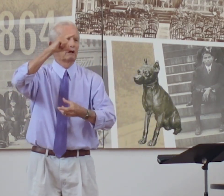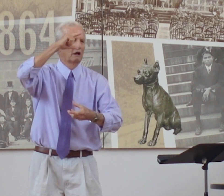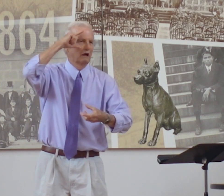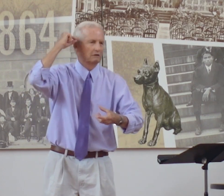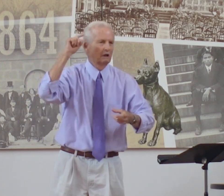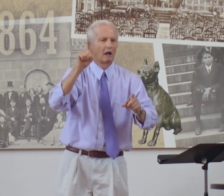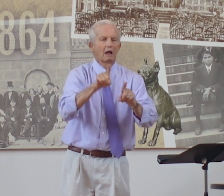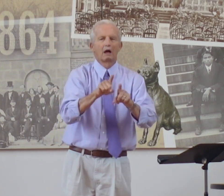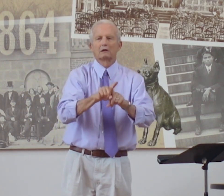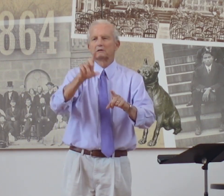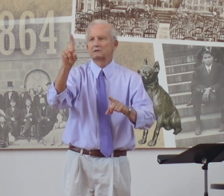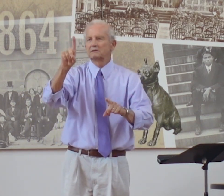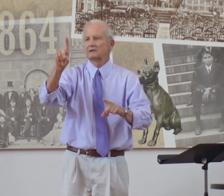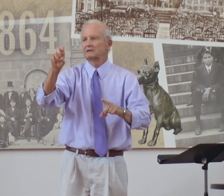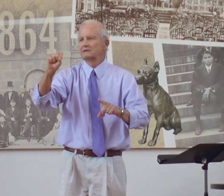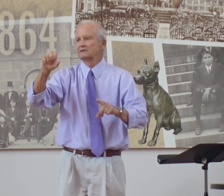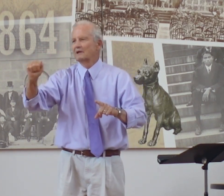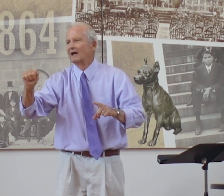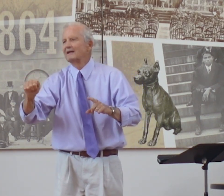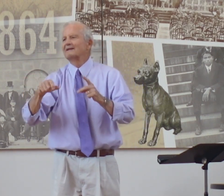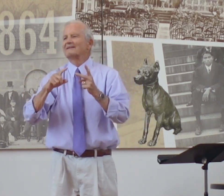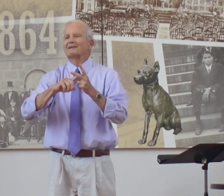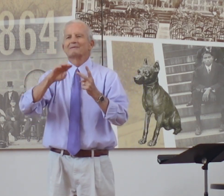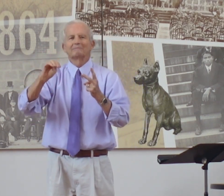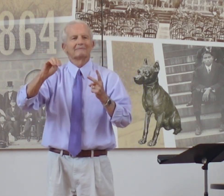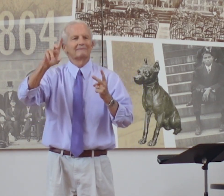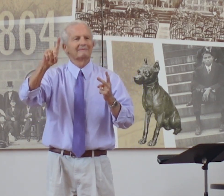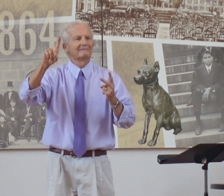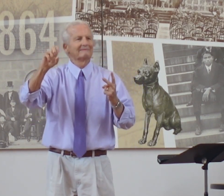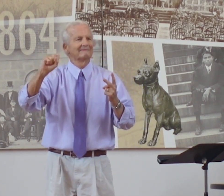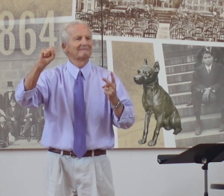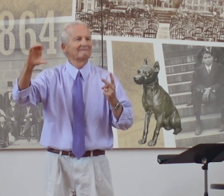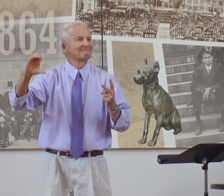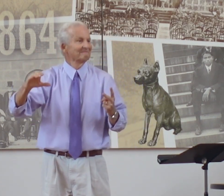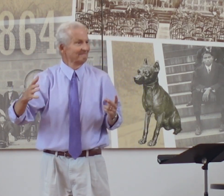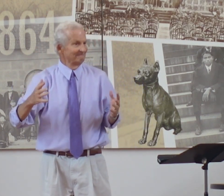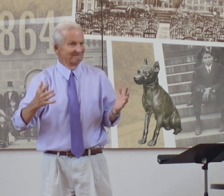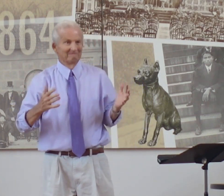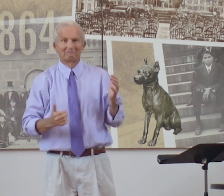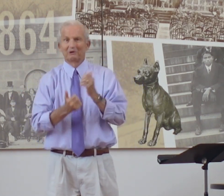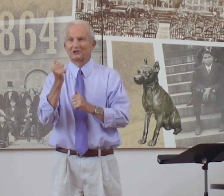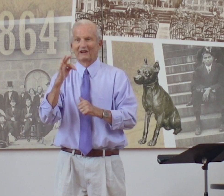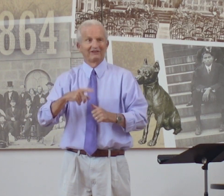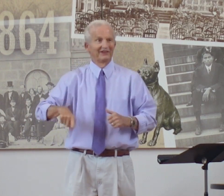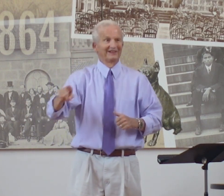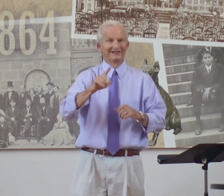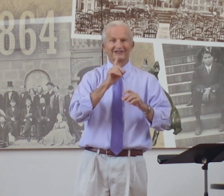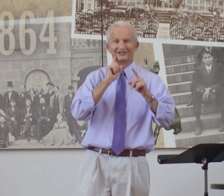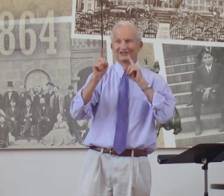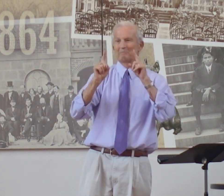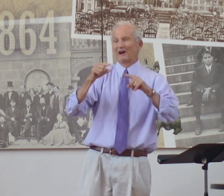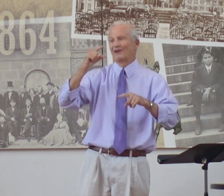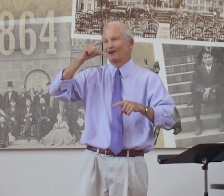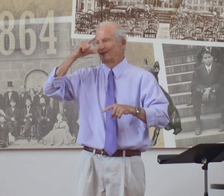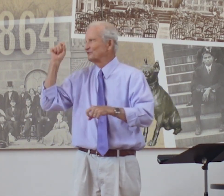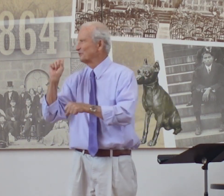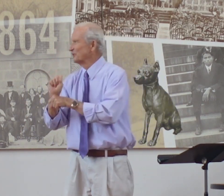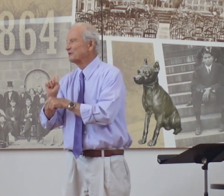It was the work that she did outside of Gallaudet University, DSA, Maryland Association for the Deaf, and the